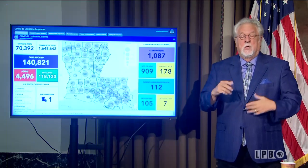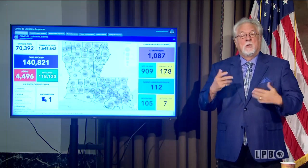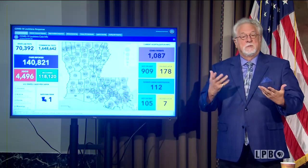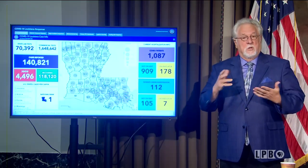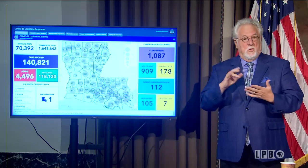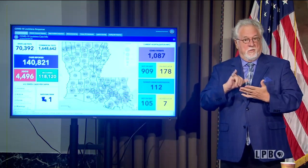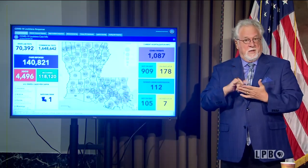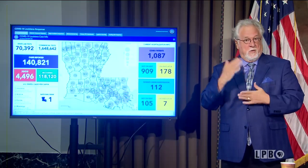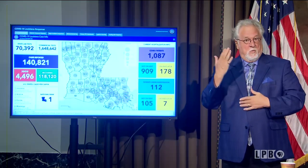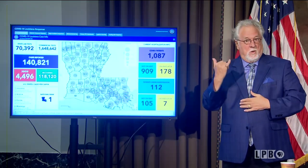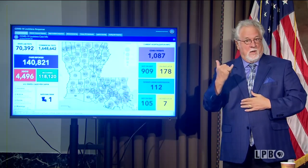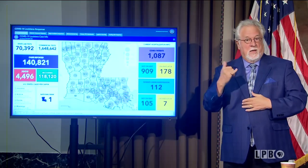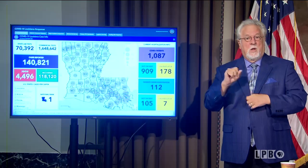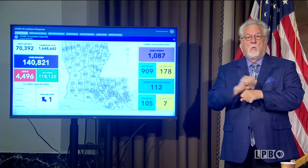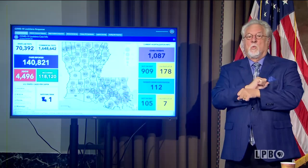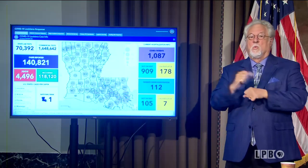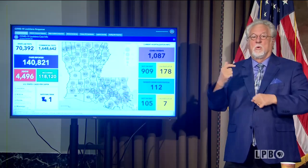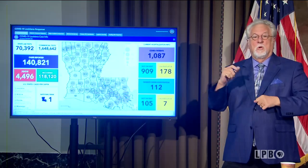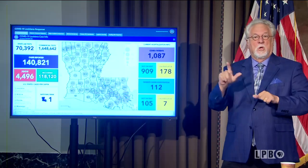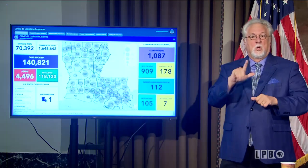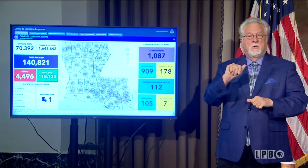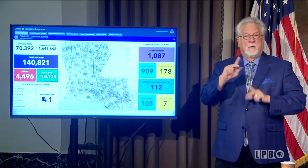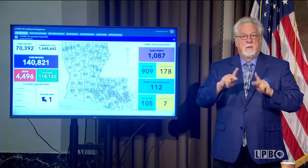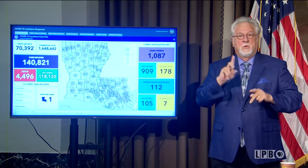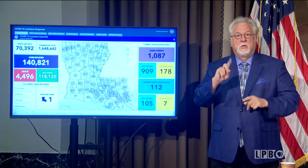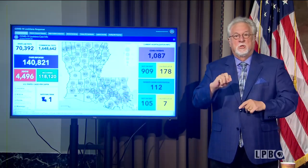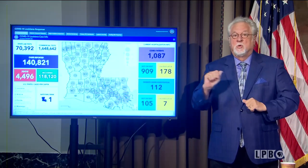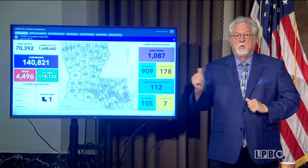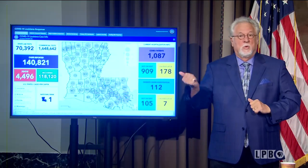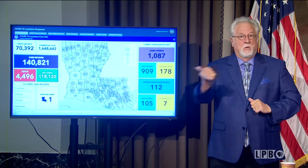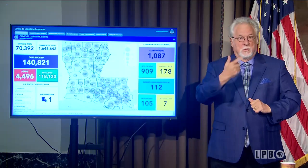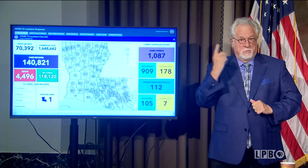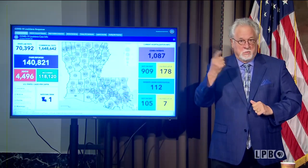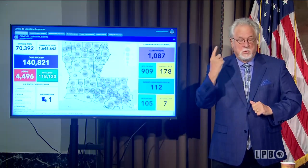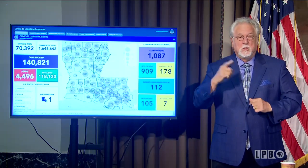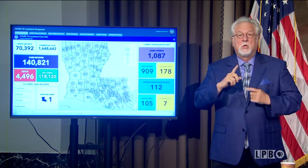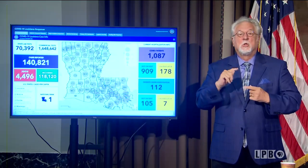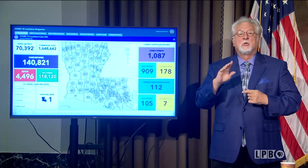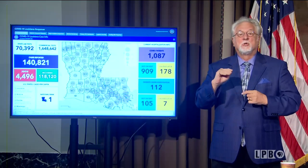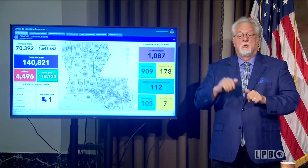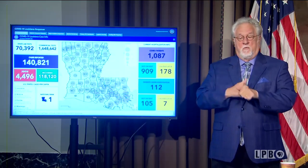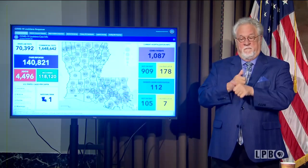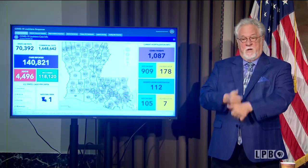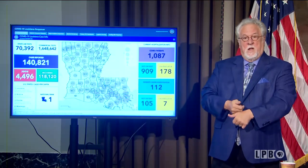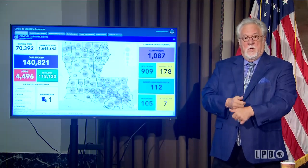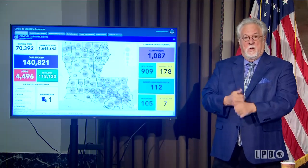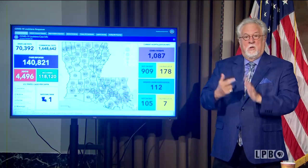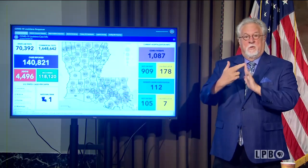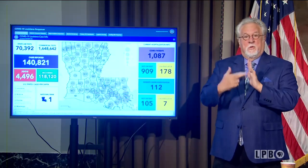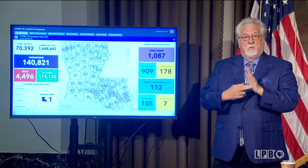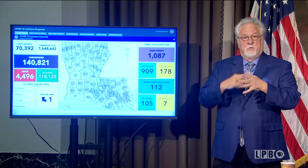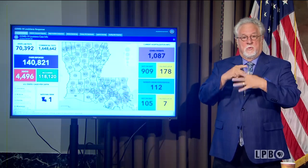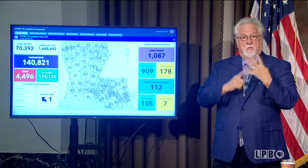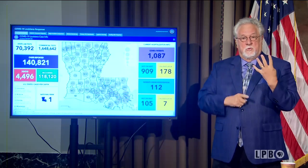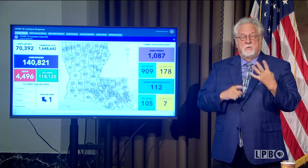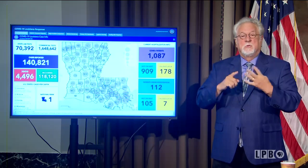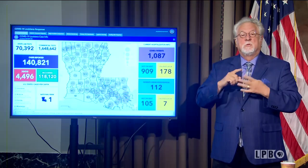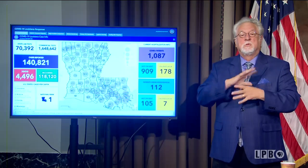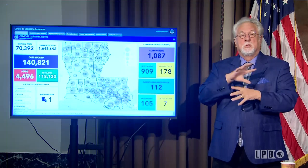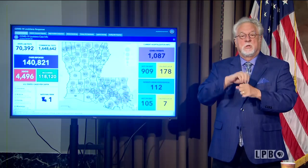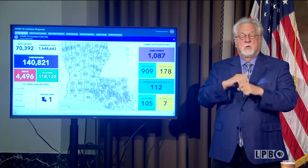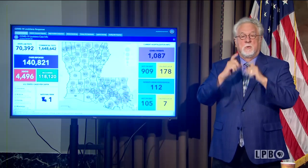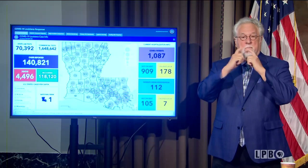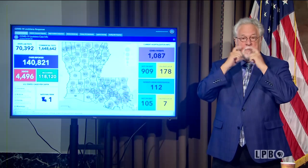that's a function of the work that Louisianans are doing everywhere to follow the mitigation measures, to include the